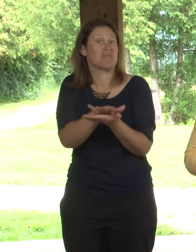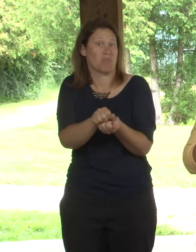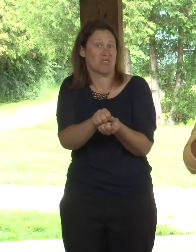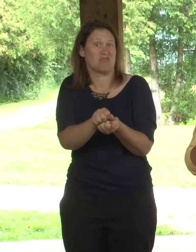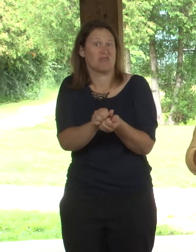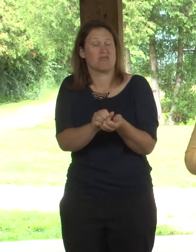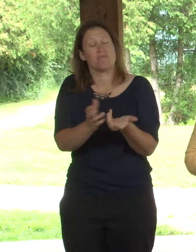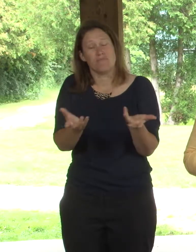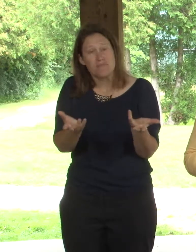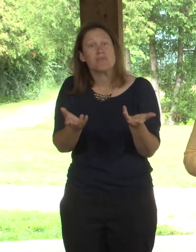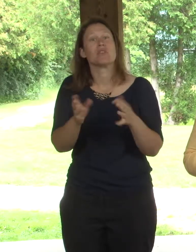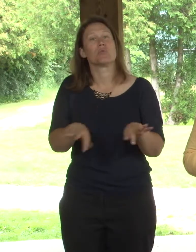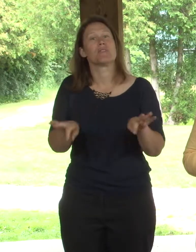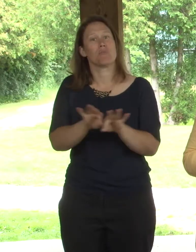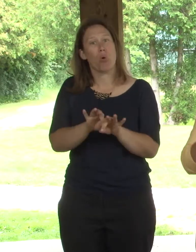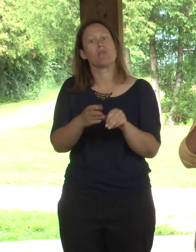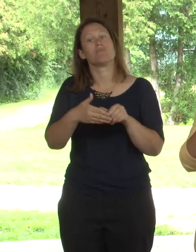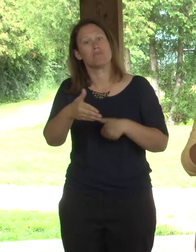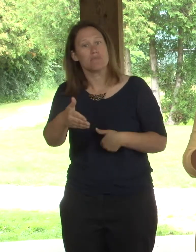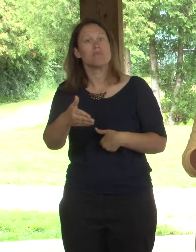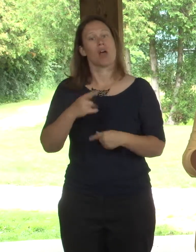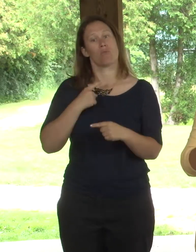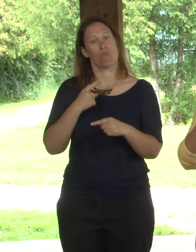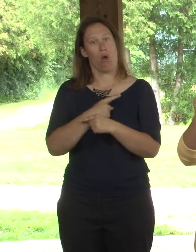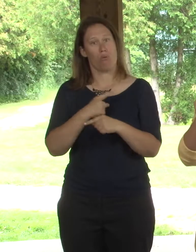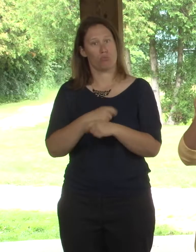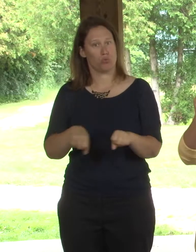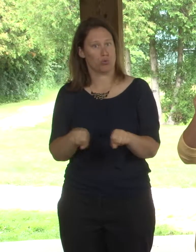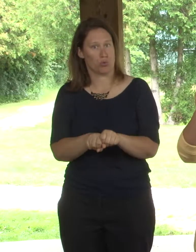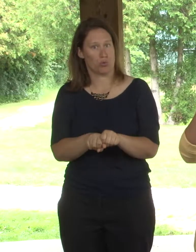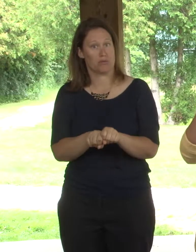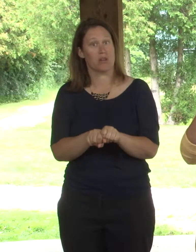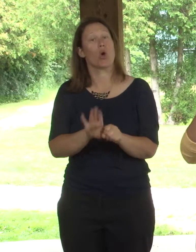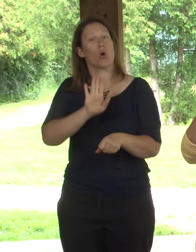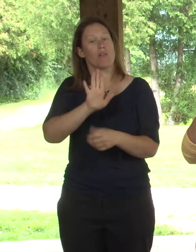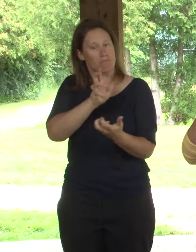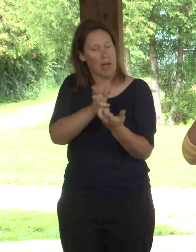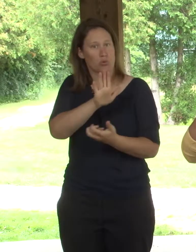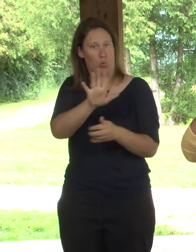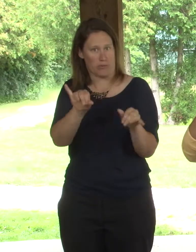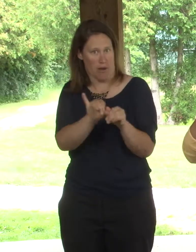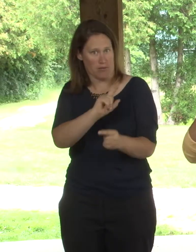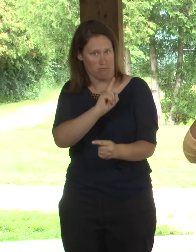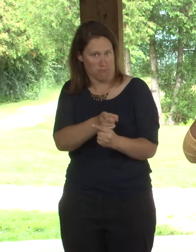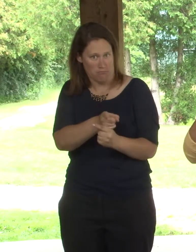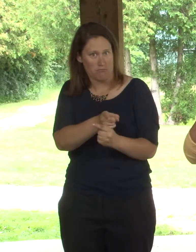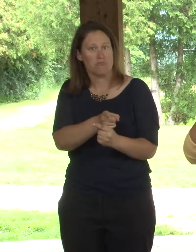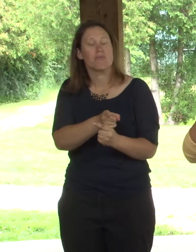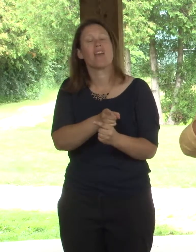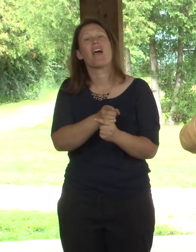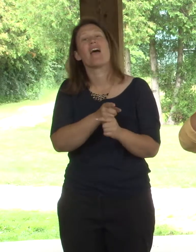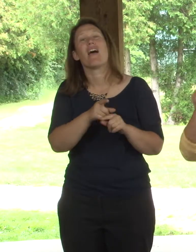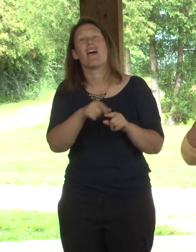And so it's important that we wear proper shoes that fit properly, and the toe actually should be about a half of an